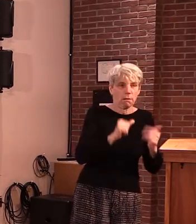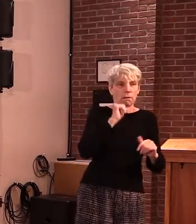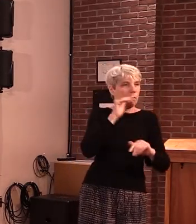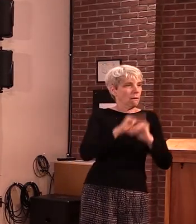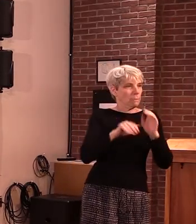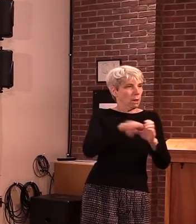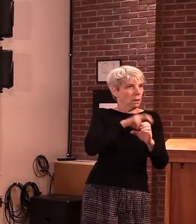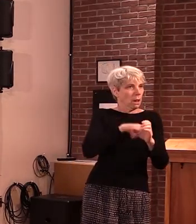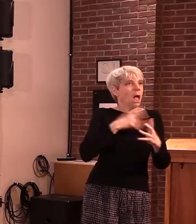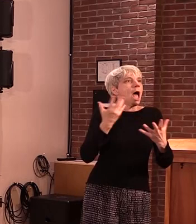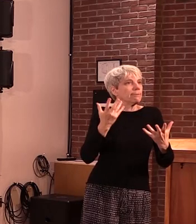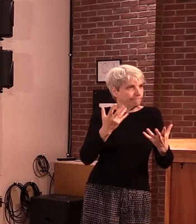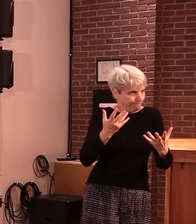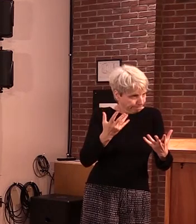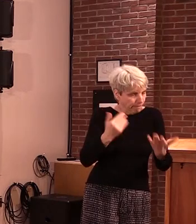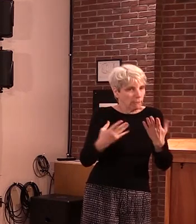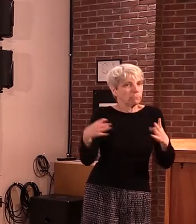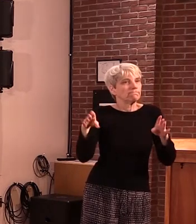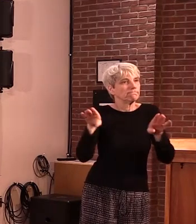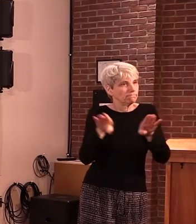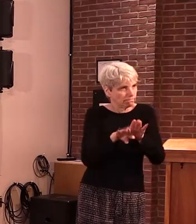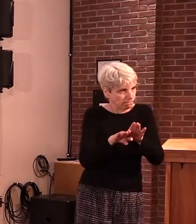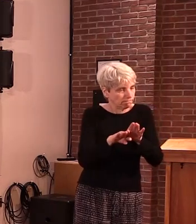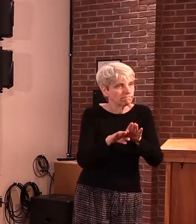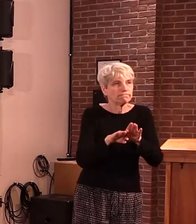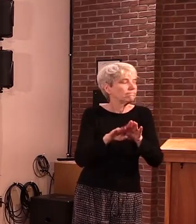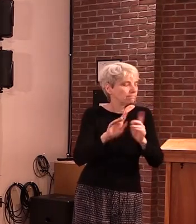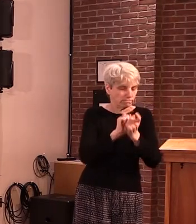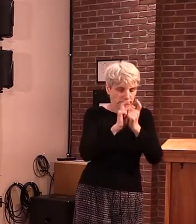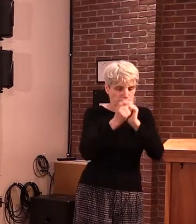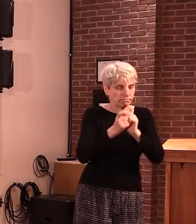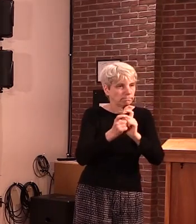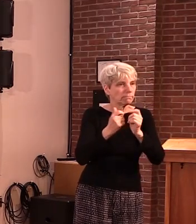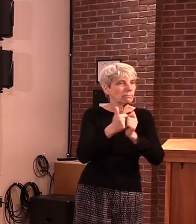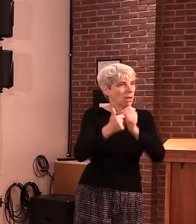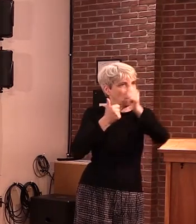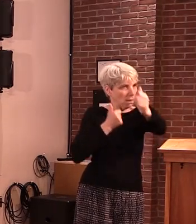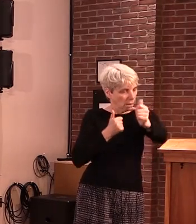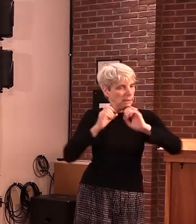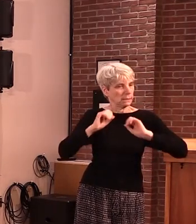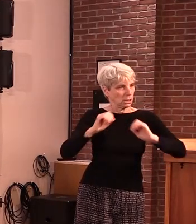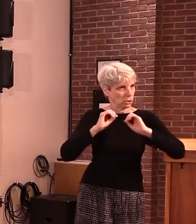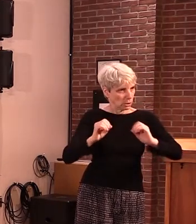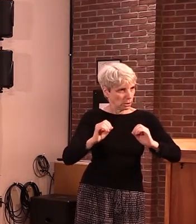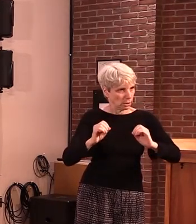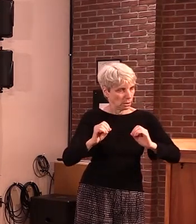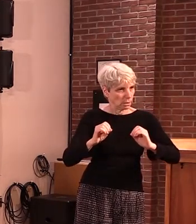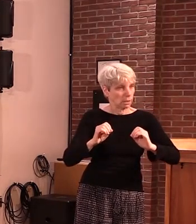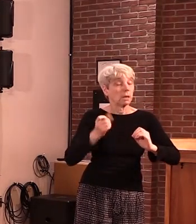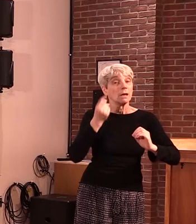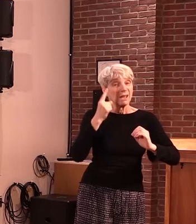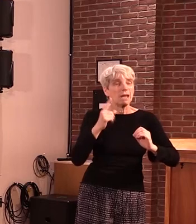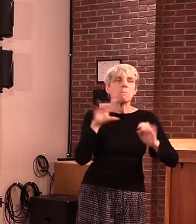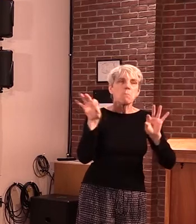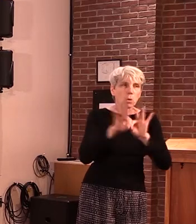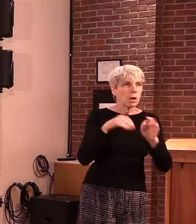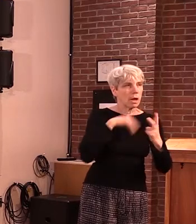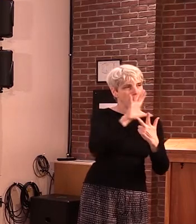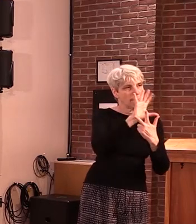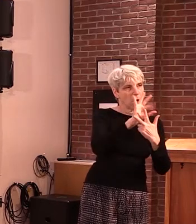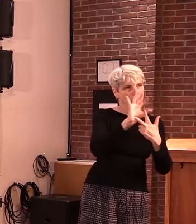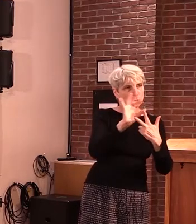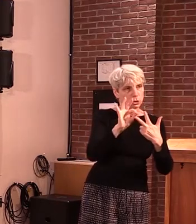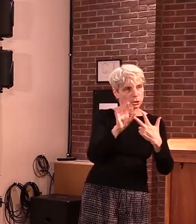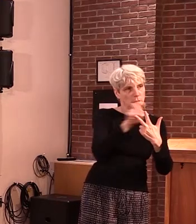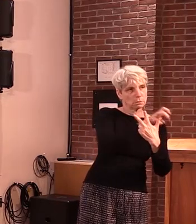to give school districts the flexibility in choosing among in-person, remote, or hybrid instruction is an operational necessity if